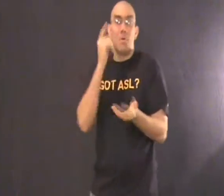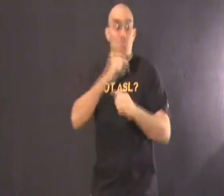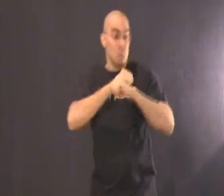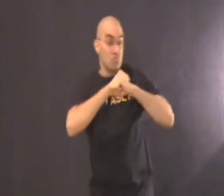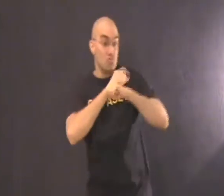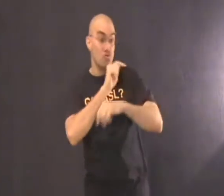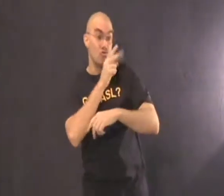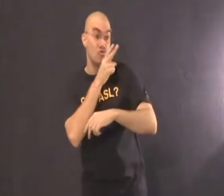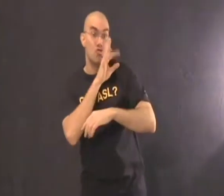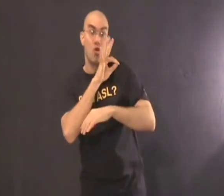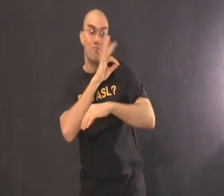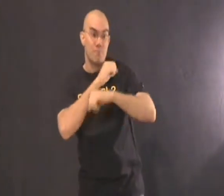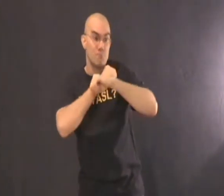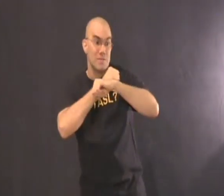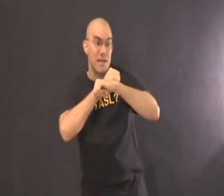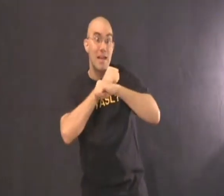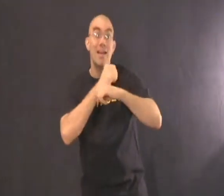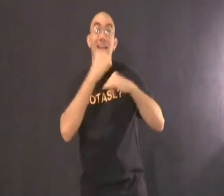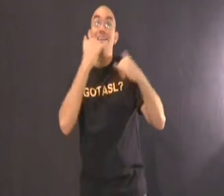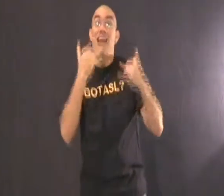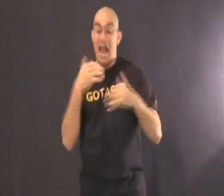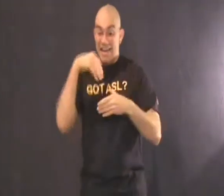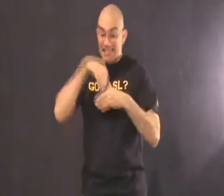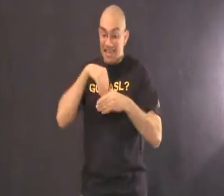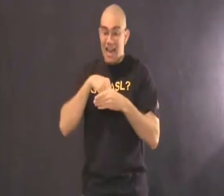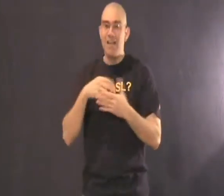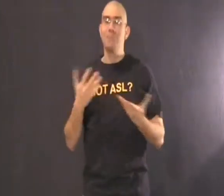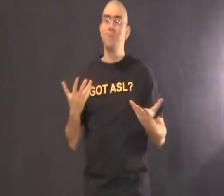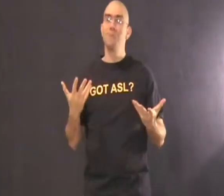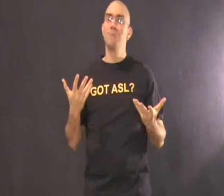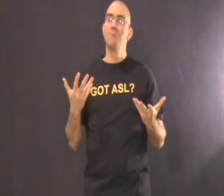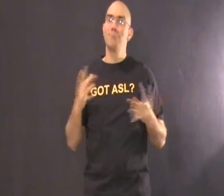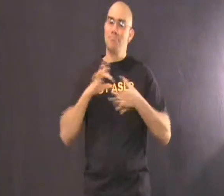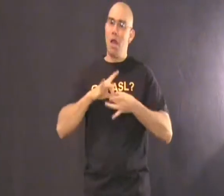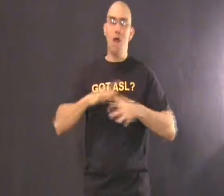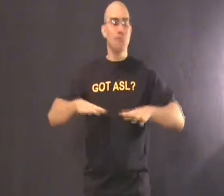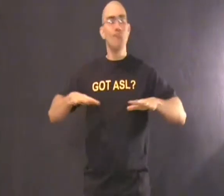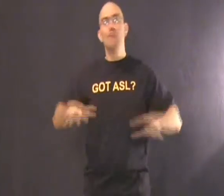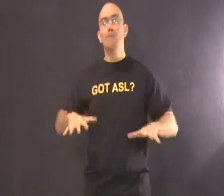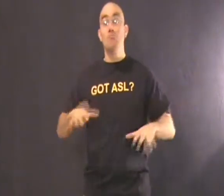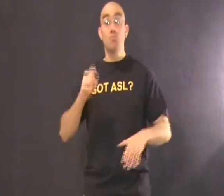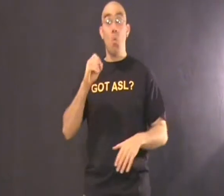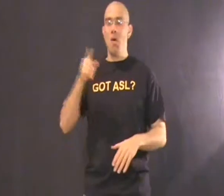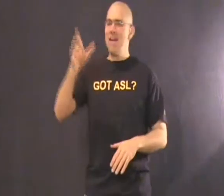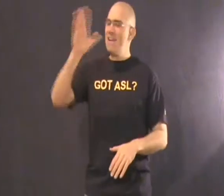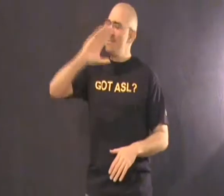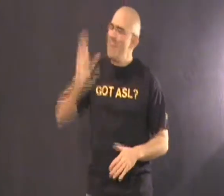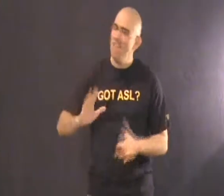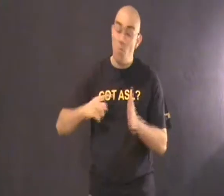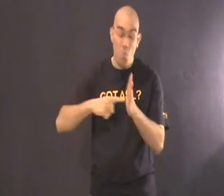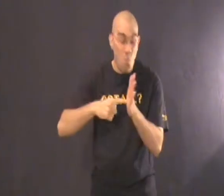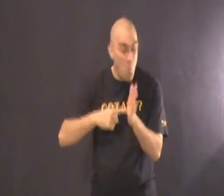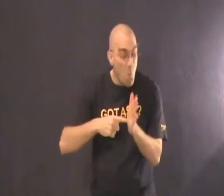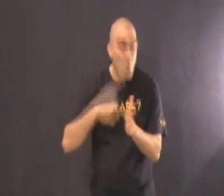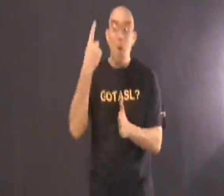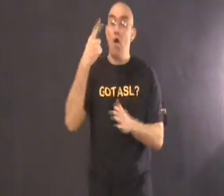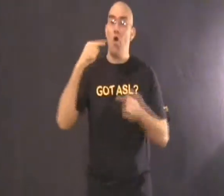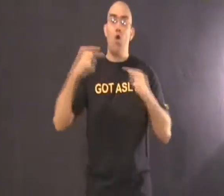Probably because, it was safe in the home. It would protect its turf, but inside the house, it felt grounded. It